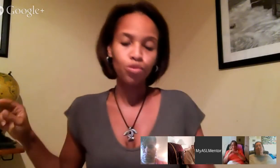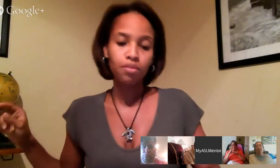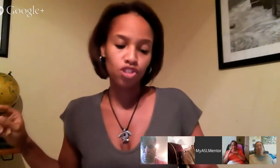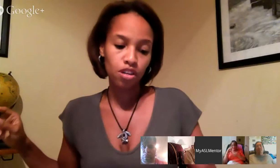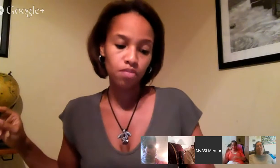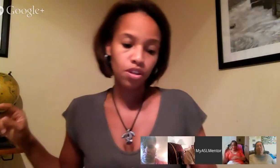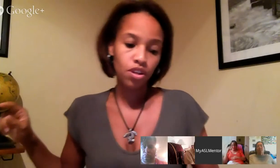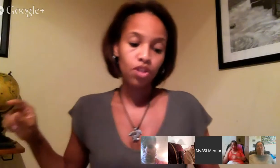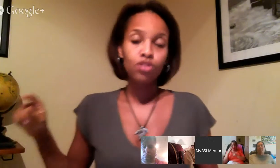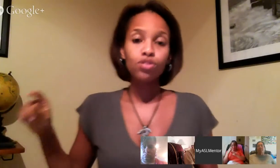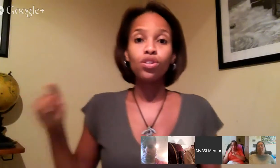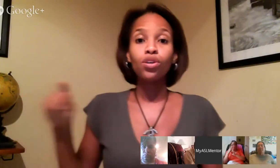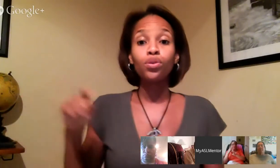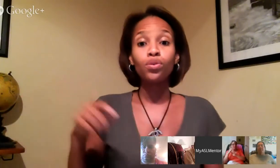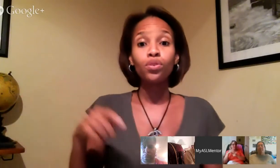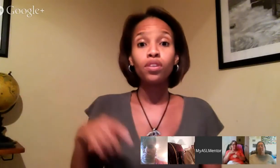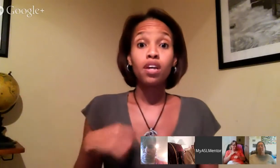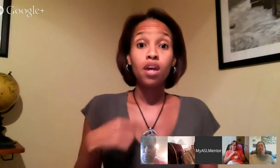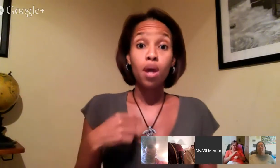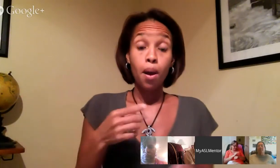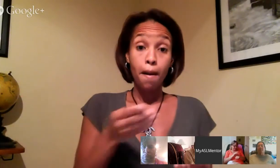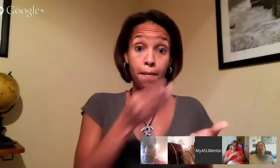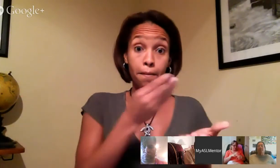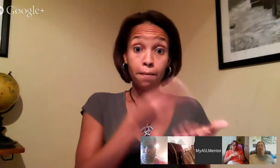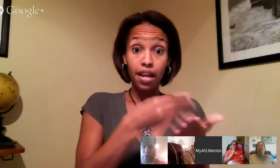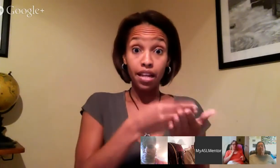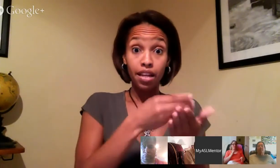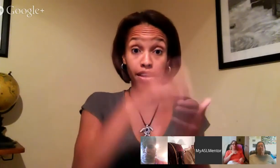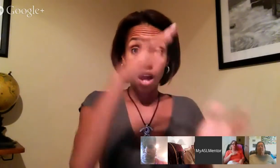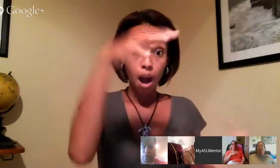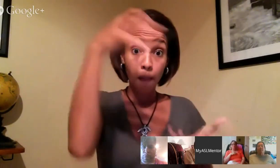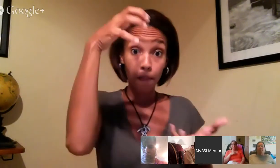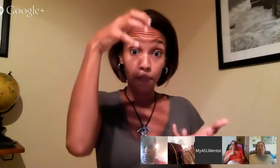quitting my job. So